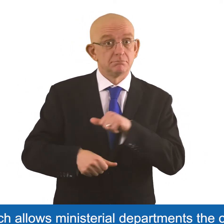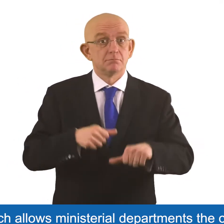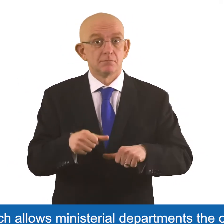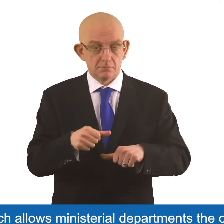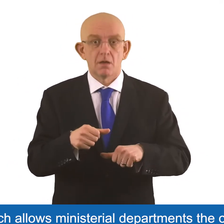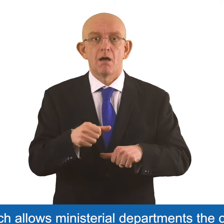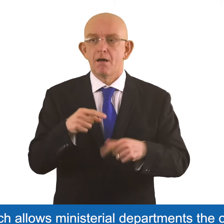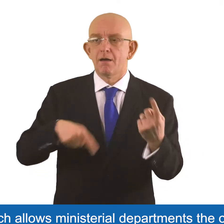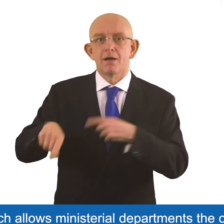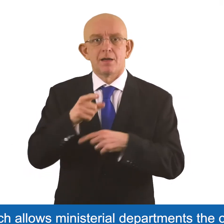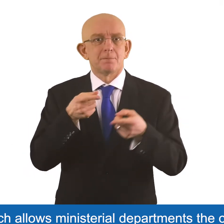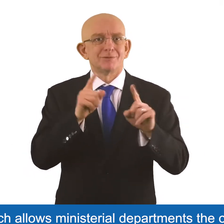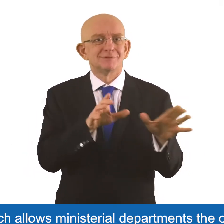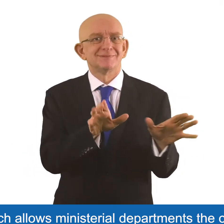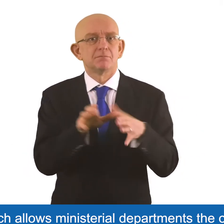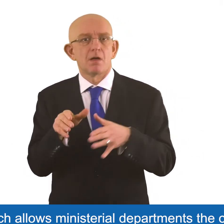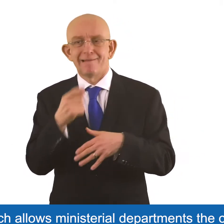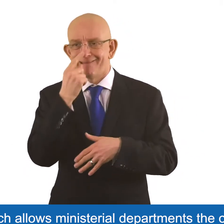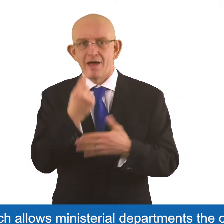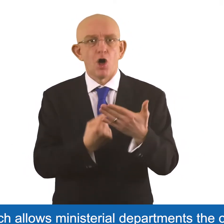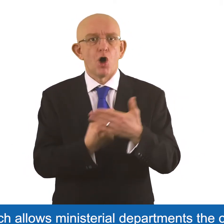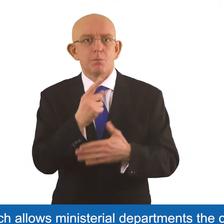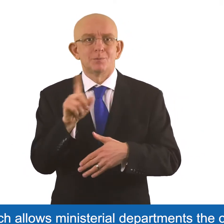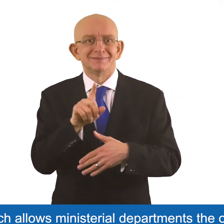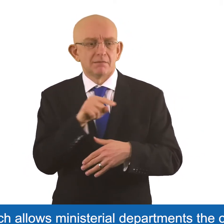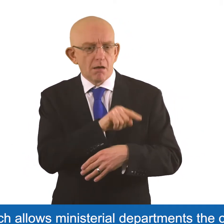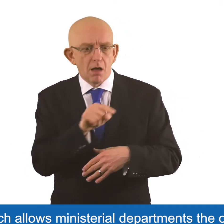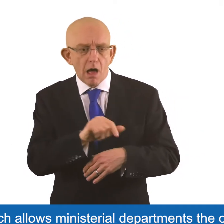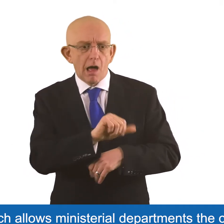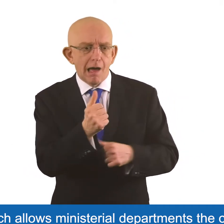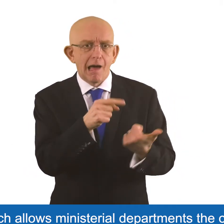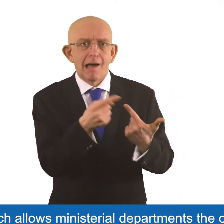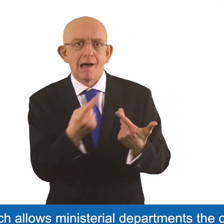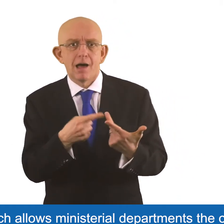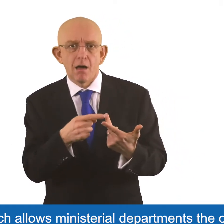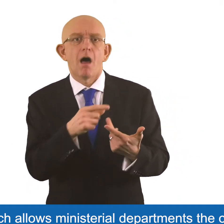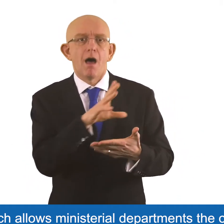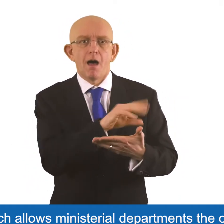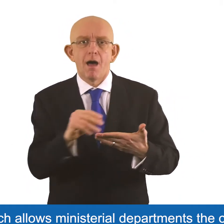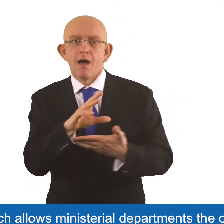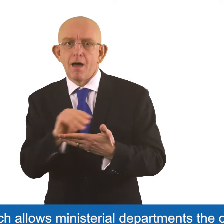This approach allows ministerial departments the opportunity to build on good practice, share knowledge,